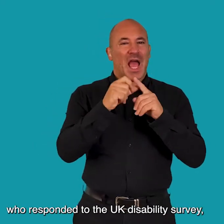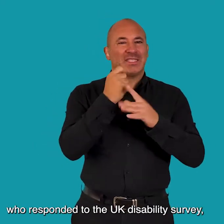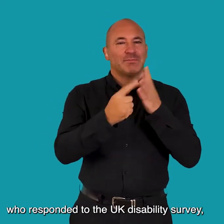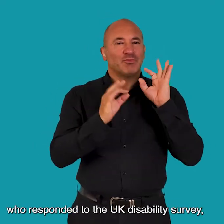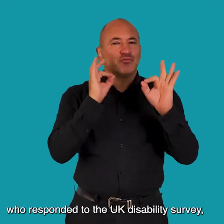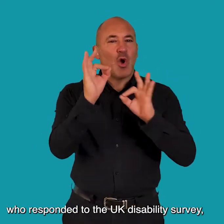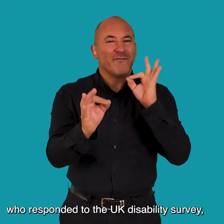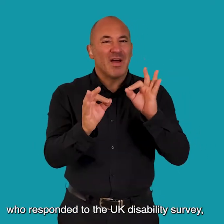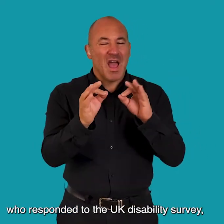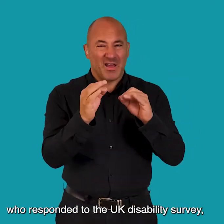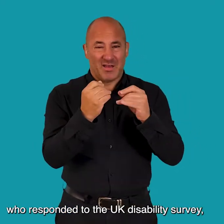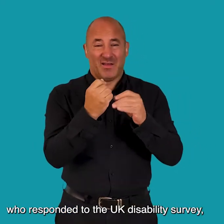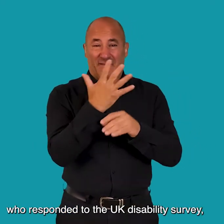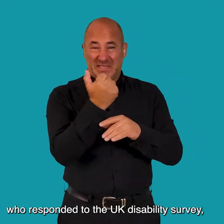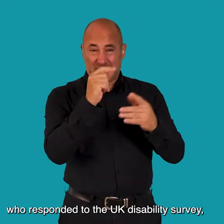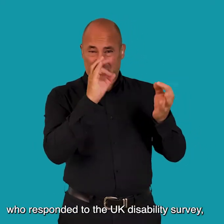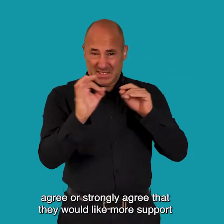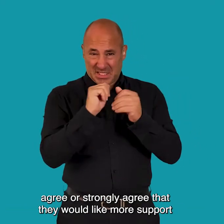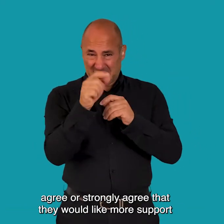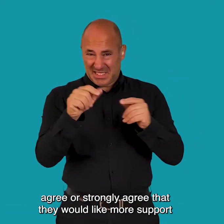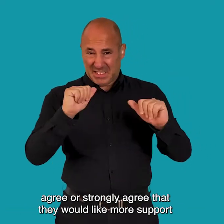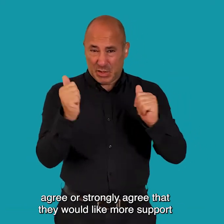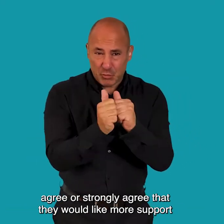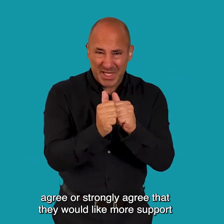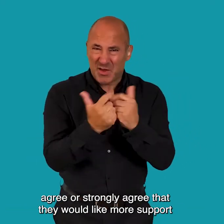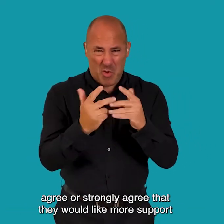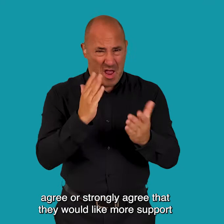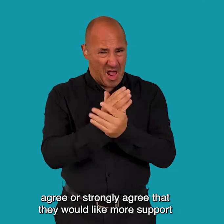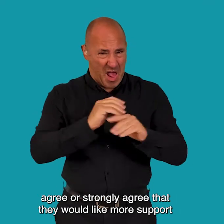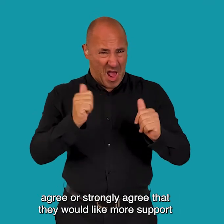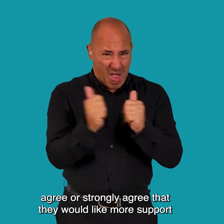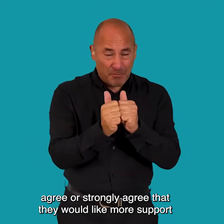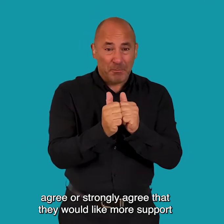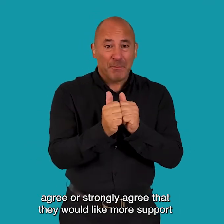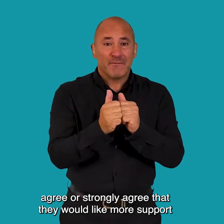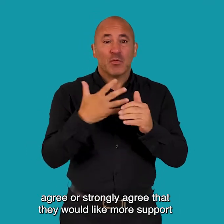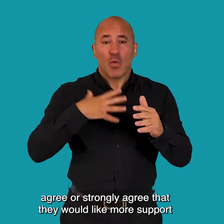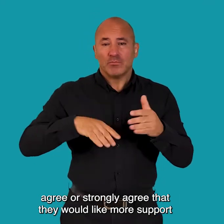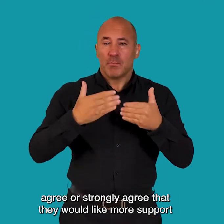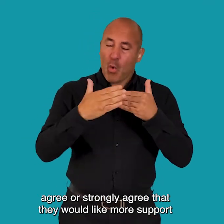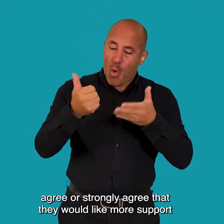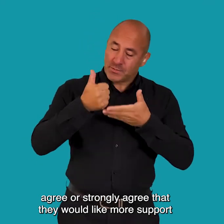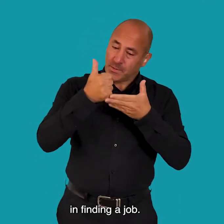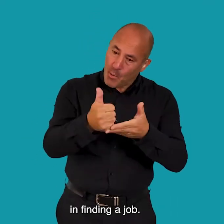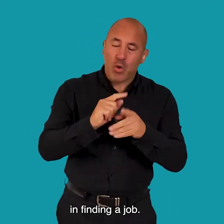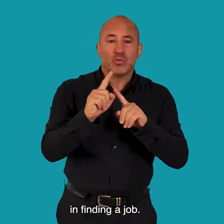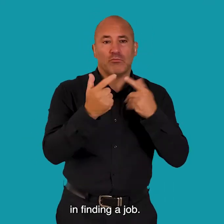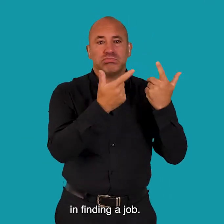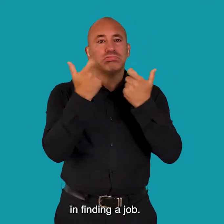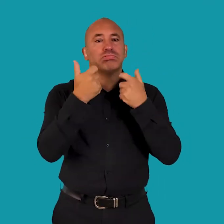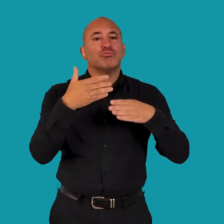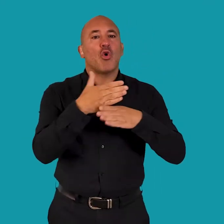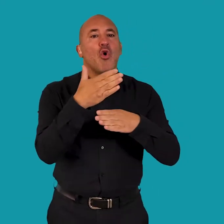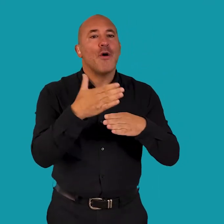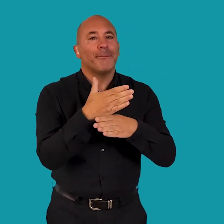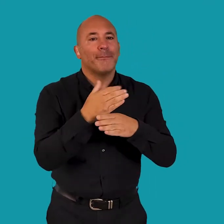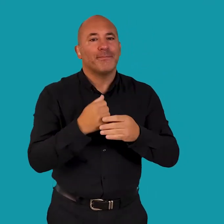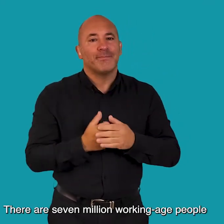UK Disability Survey agree or strongly agree that they would like more support in finding a job. There are